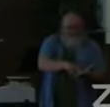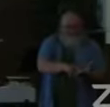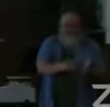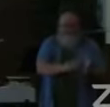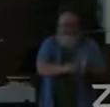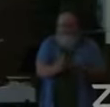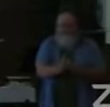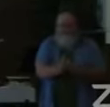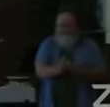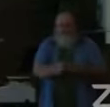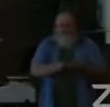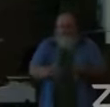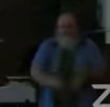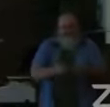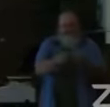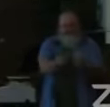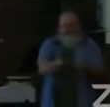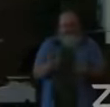Christ gives us hope.